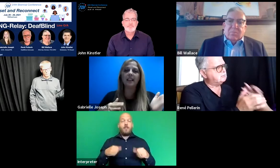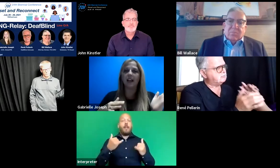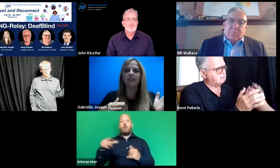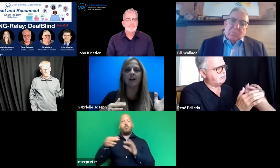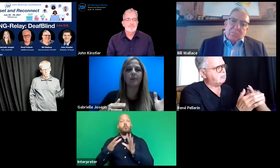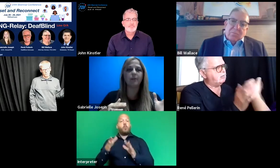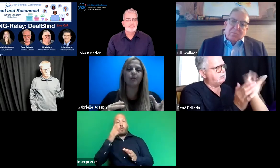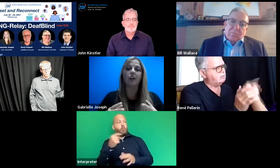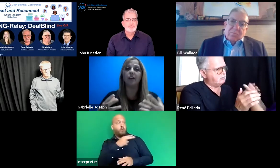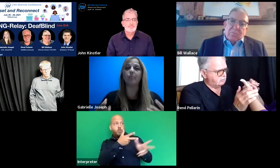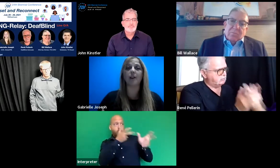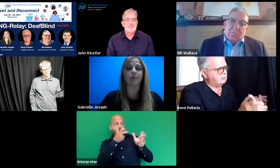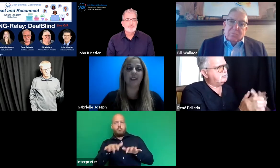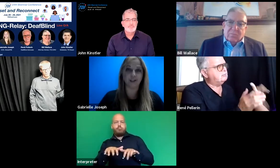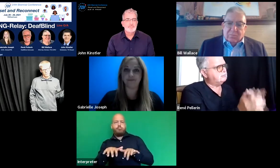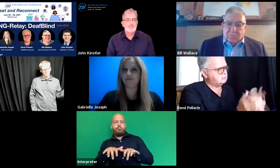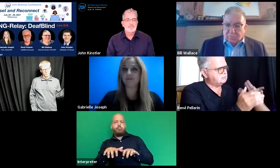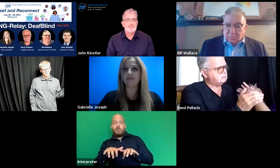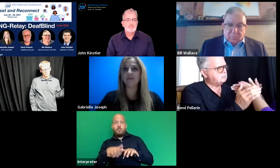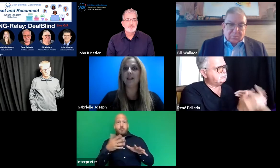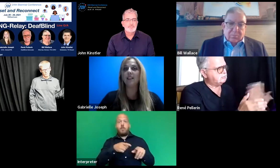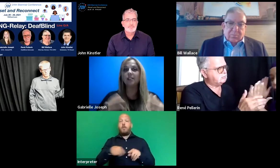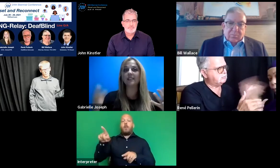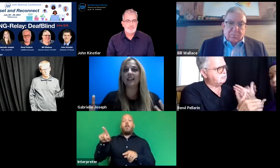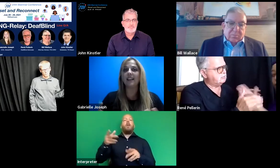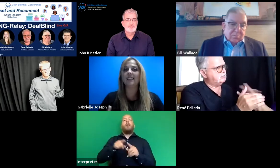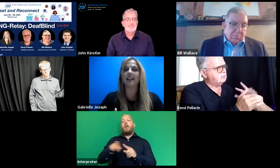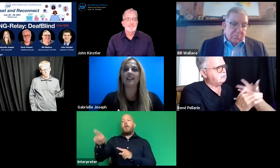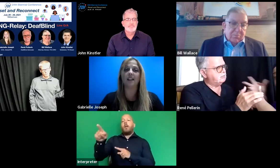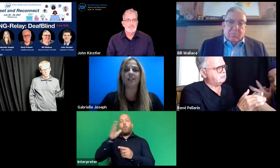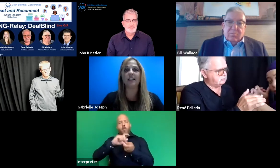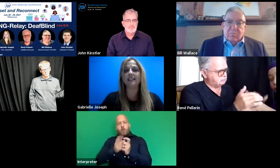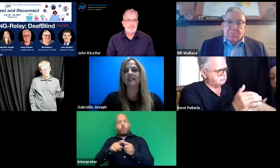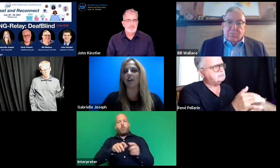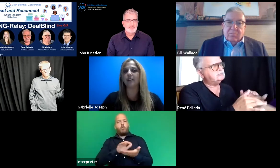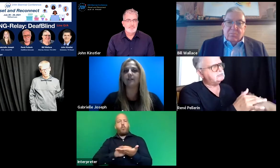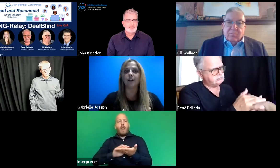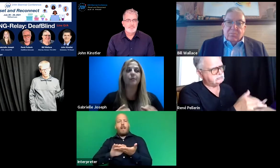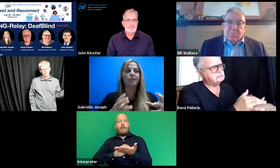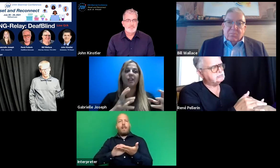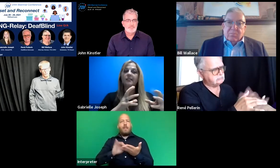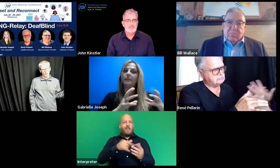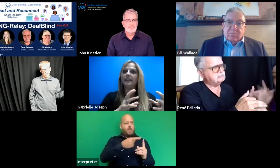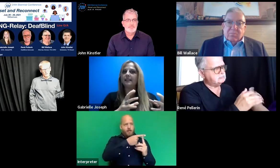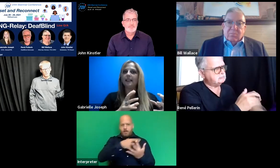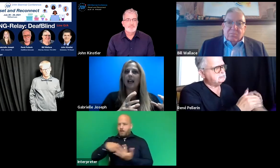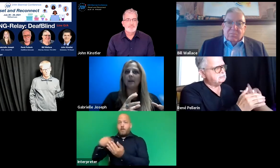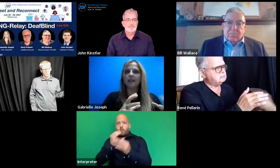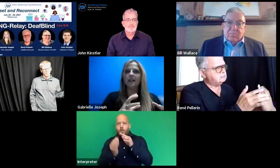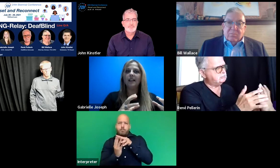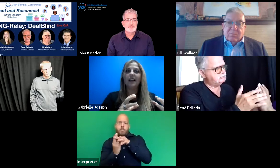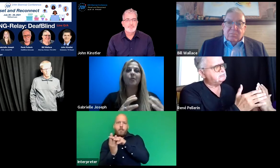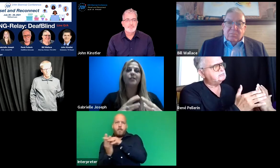then they can have it come through on their Braille reader. Just like any technology, this started first with just a PC